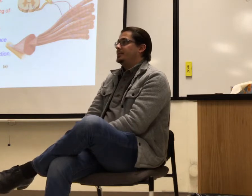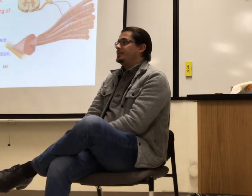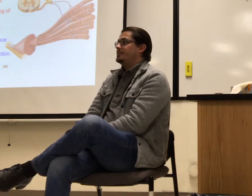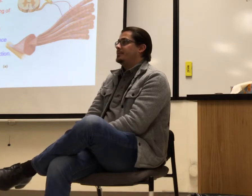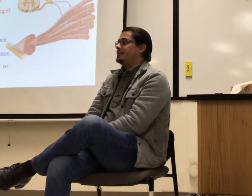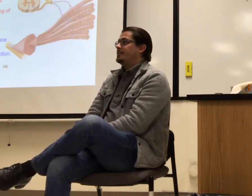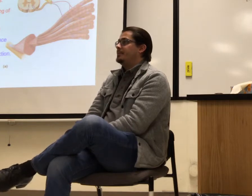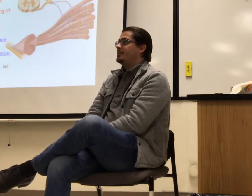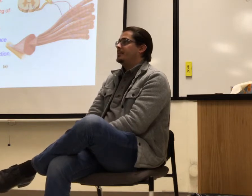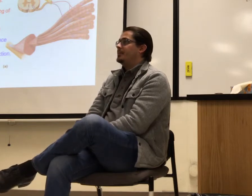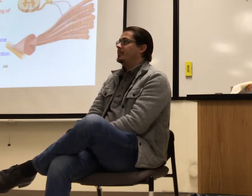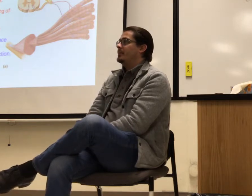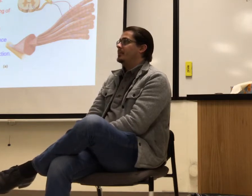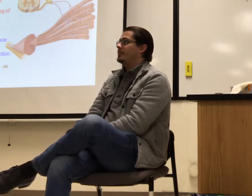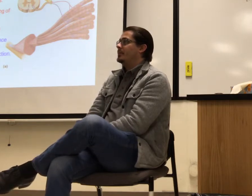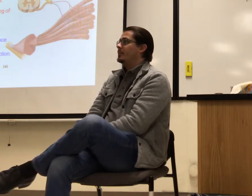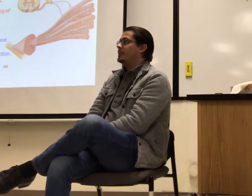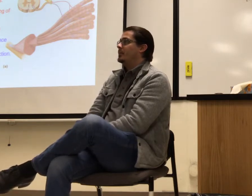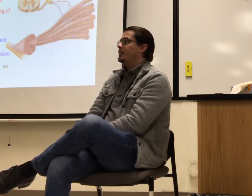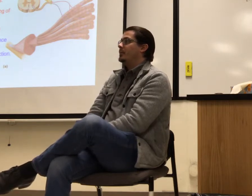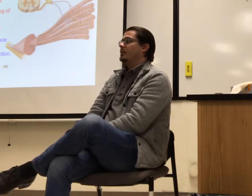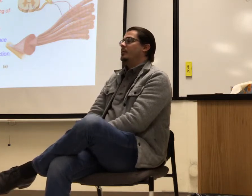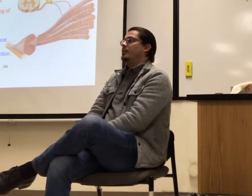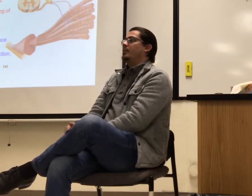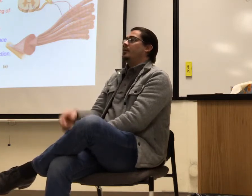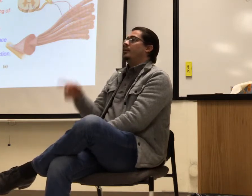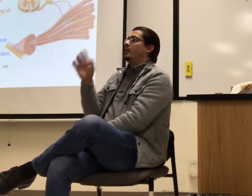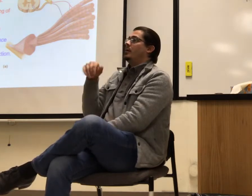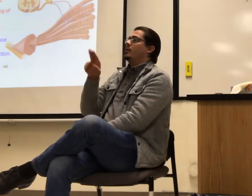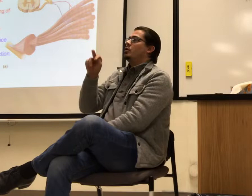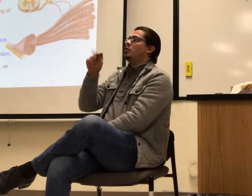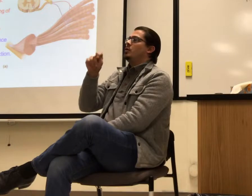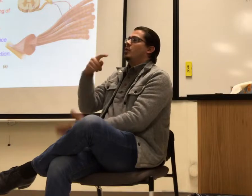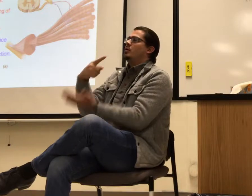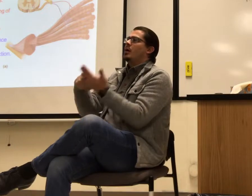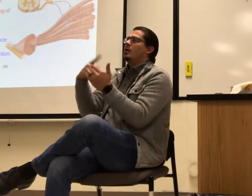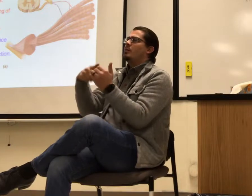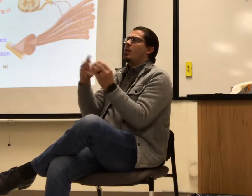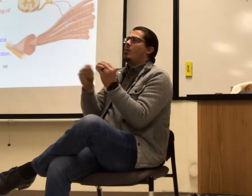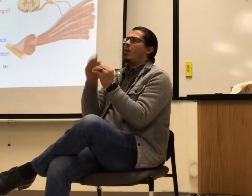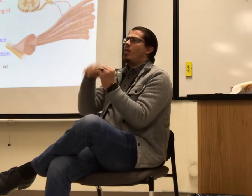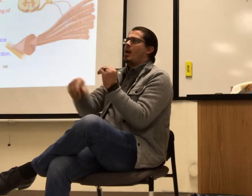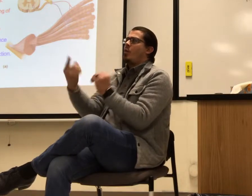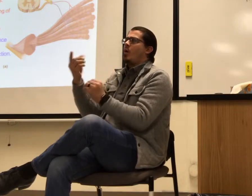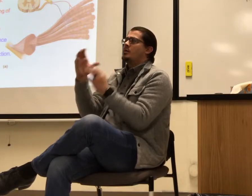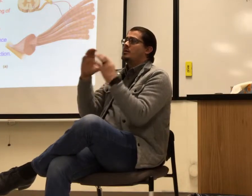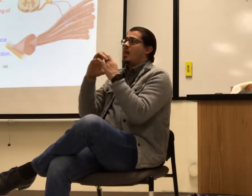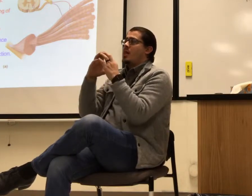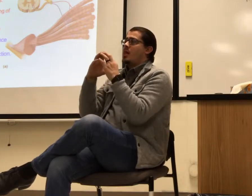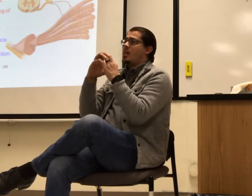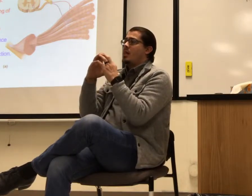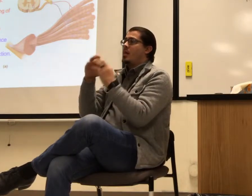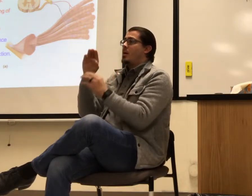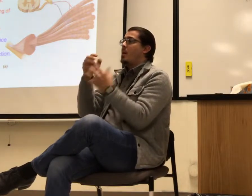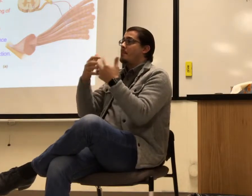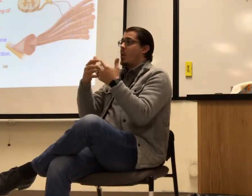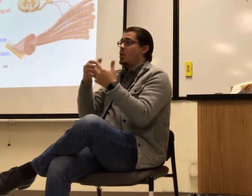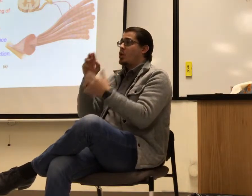That's the unit. So we're talking about more than one cell, right? You have one cell, the motor